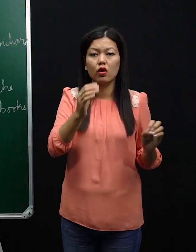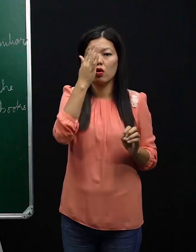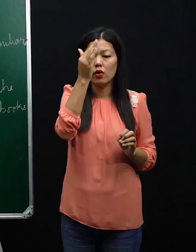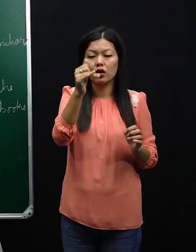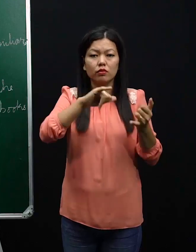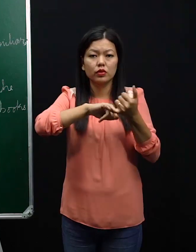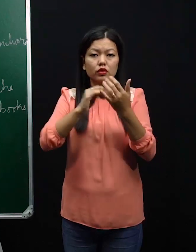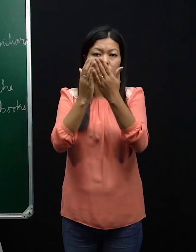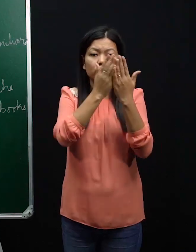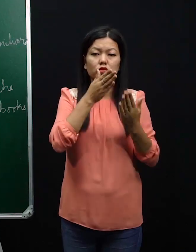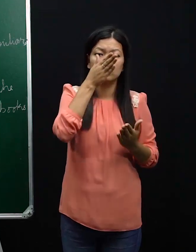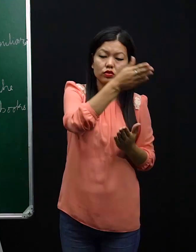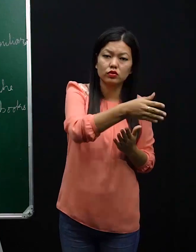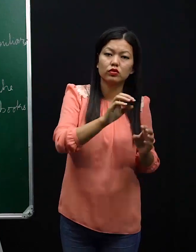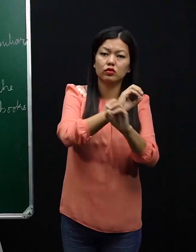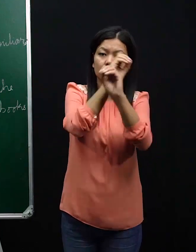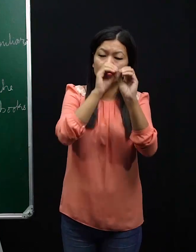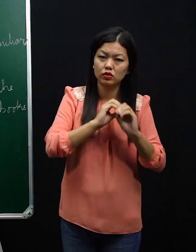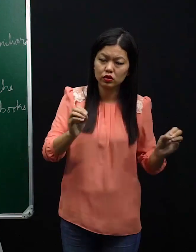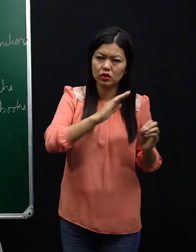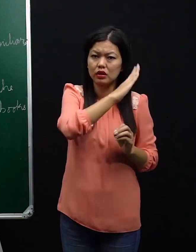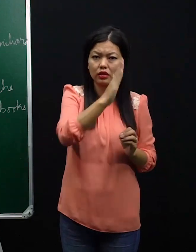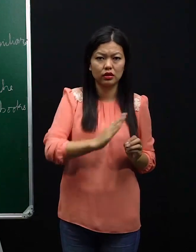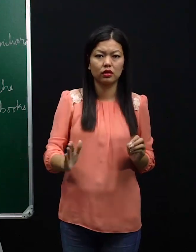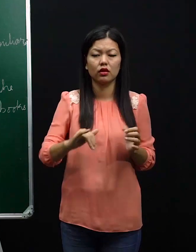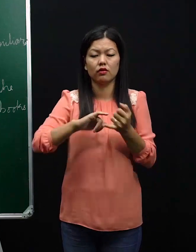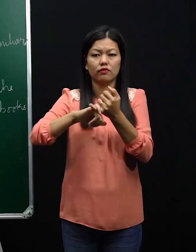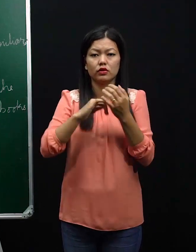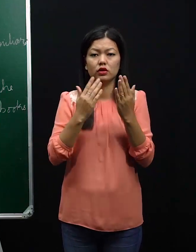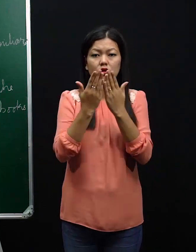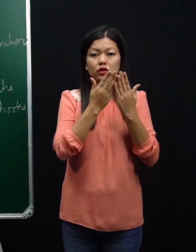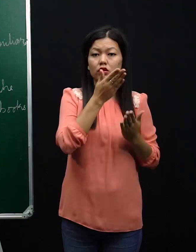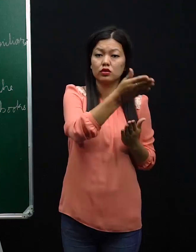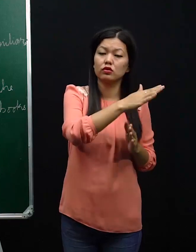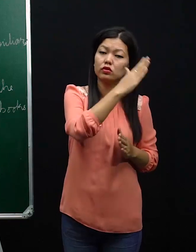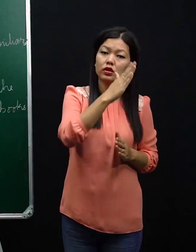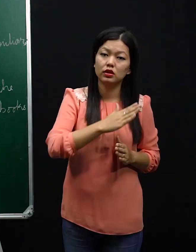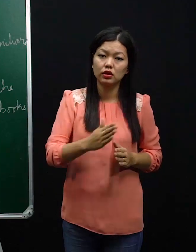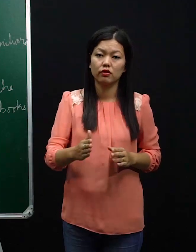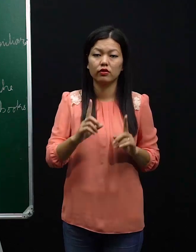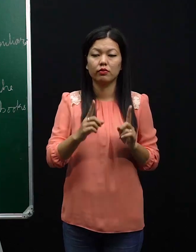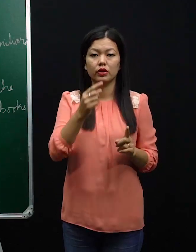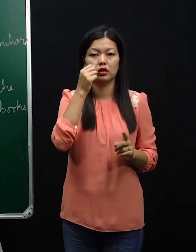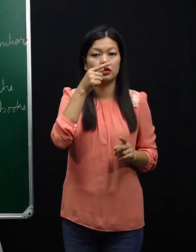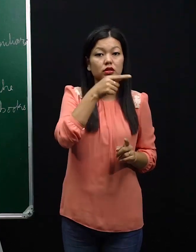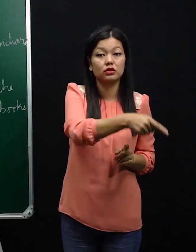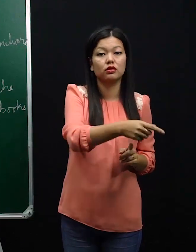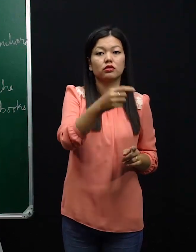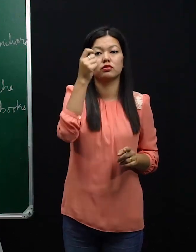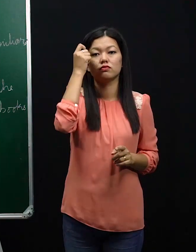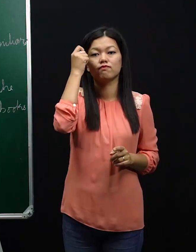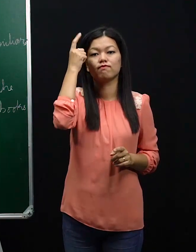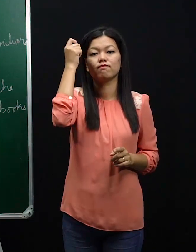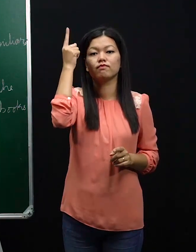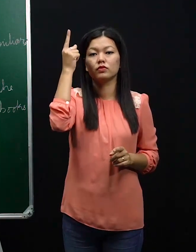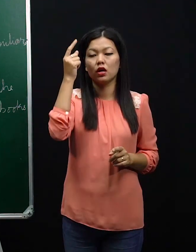that. Not all person can be wise. Even if you are very well educated, maybe, who knows, you might lack